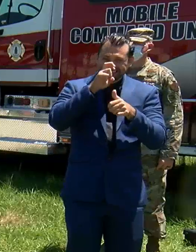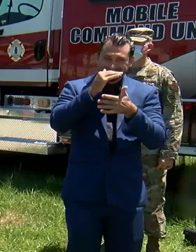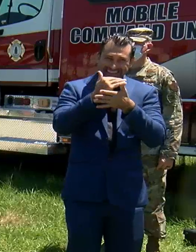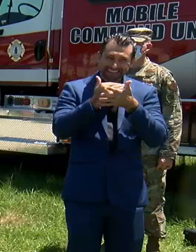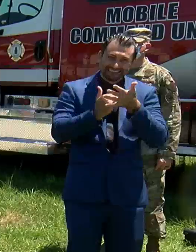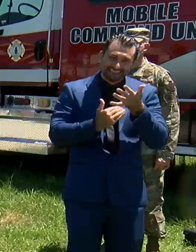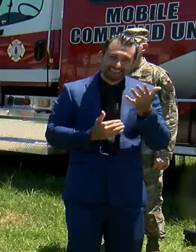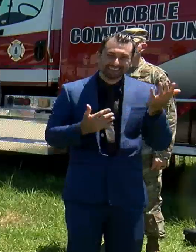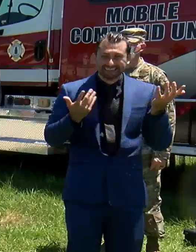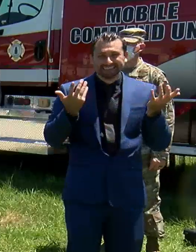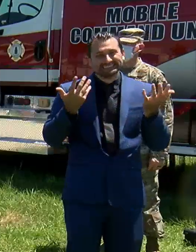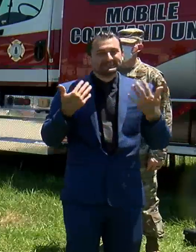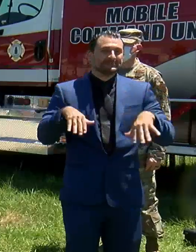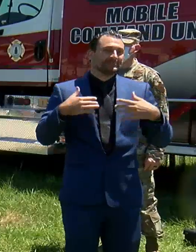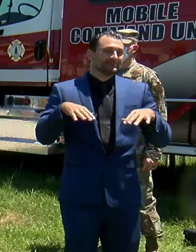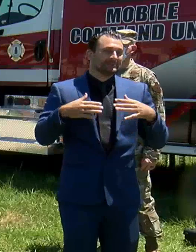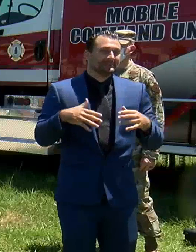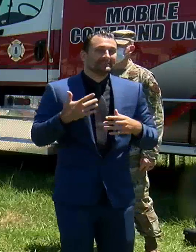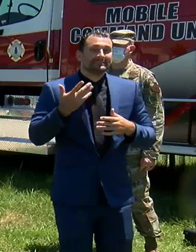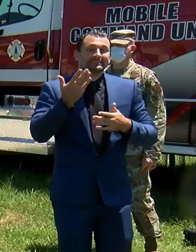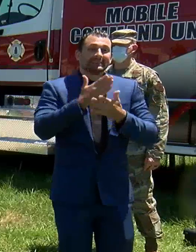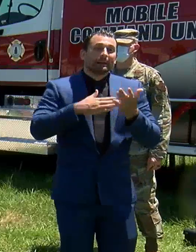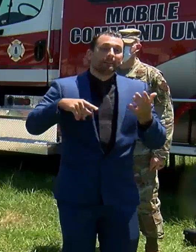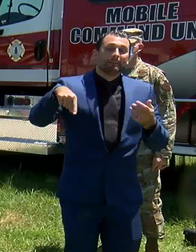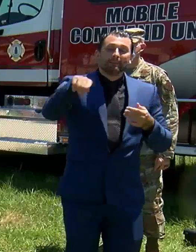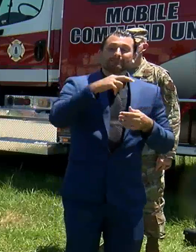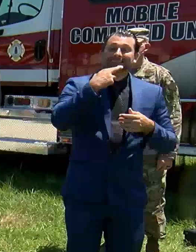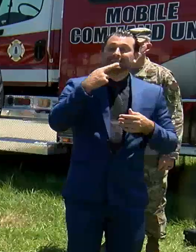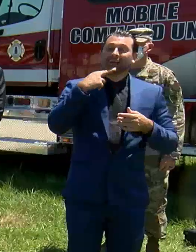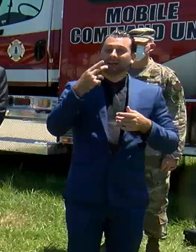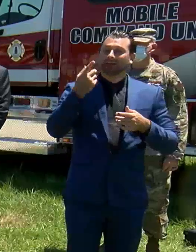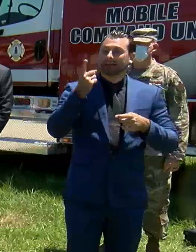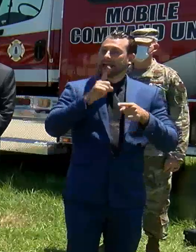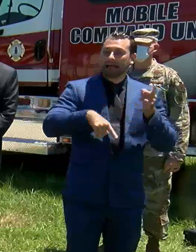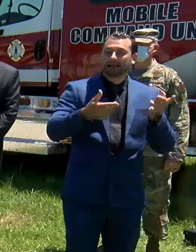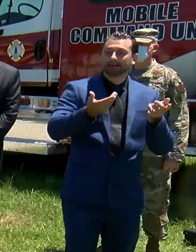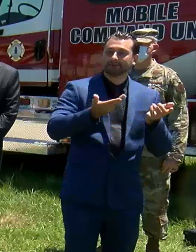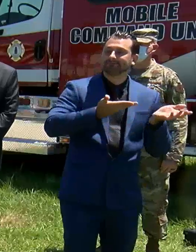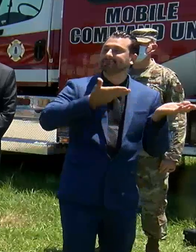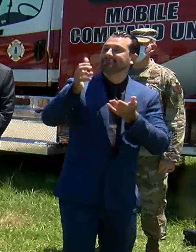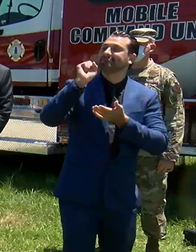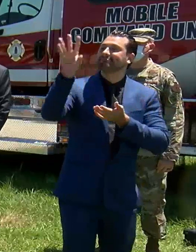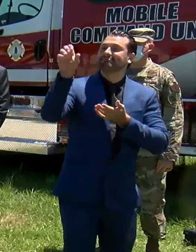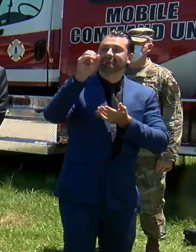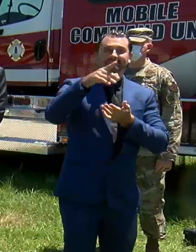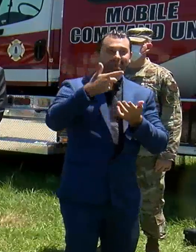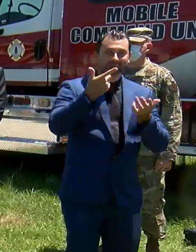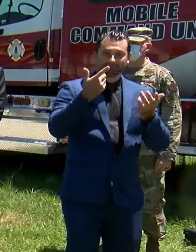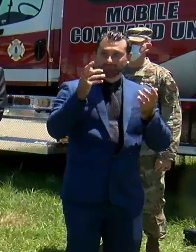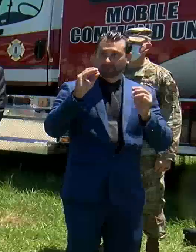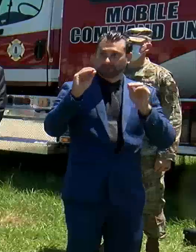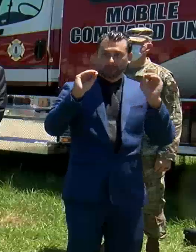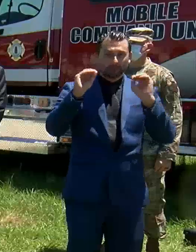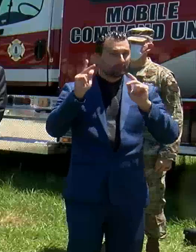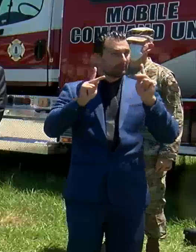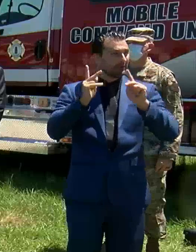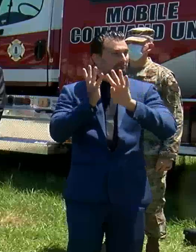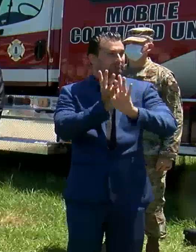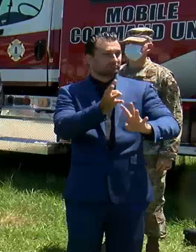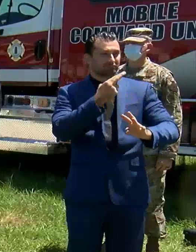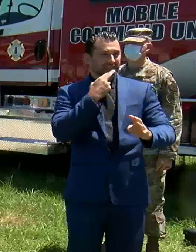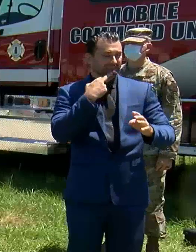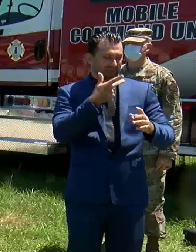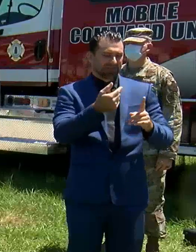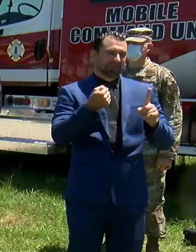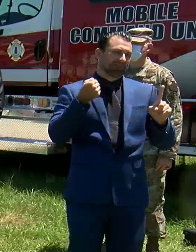not doing takeout, how it is tough to be able to say, I'm just going to do 25, especially if you don't have any outdoor seating. But we're going